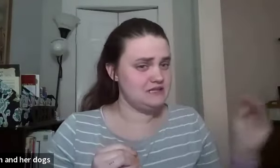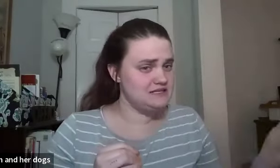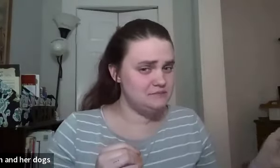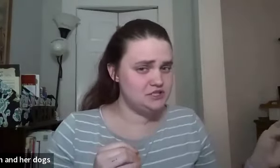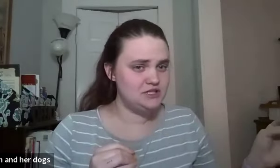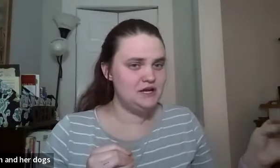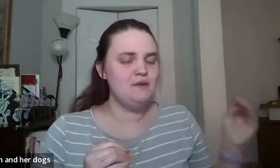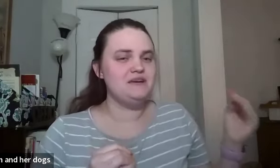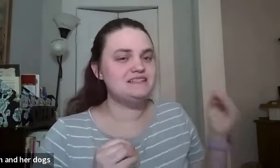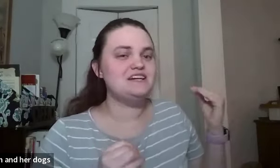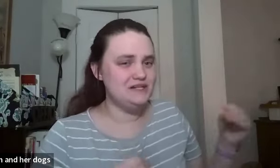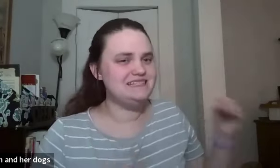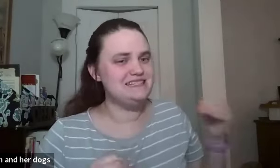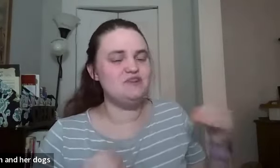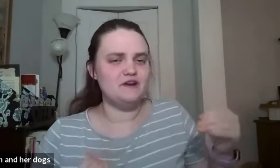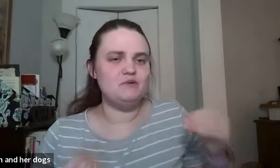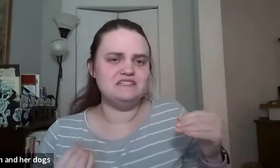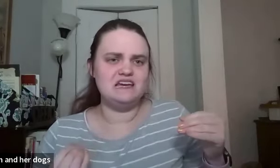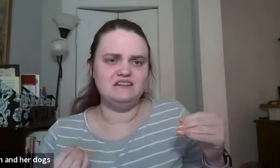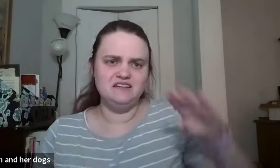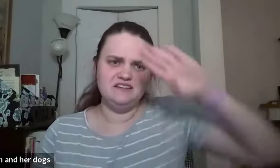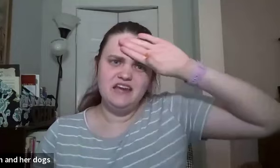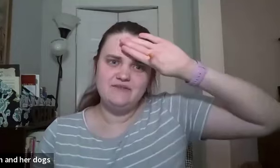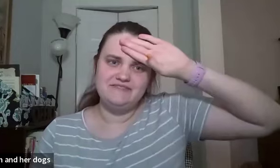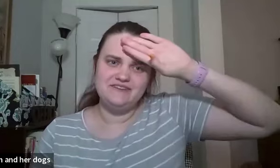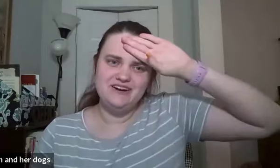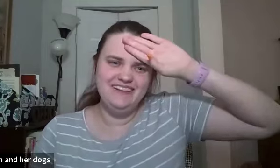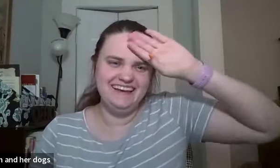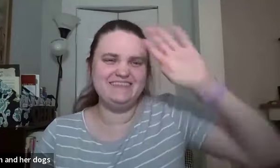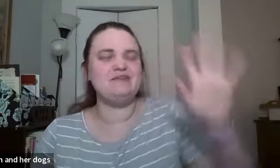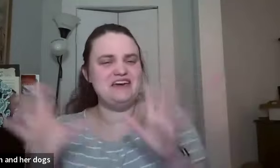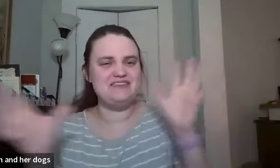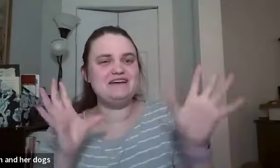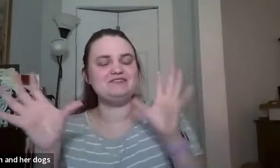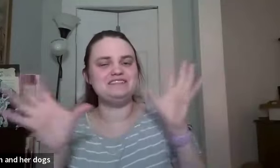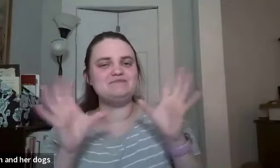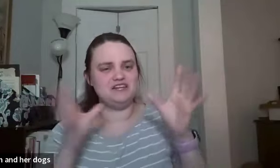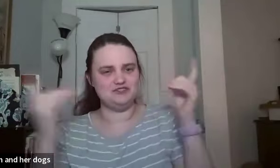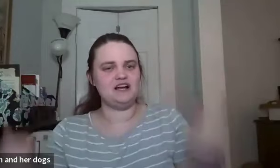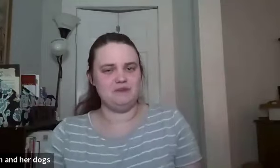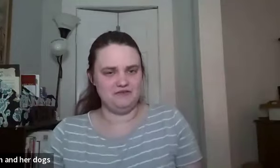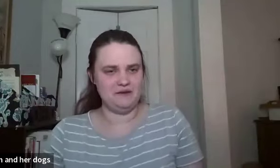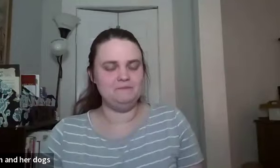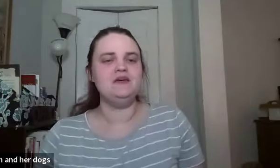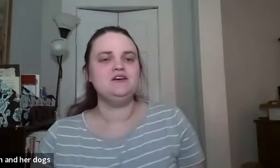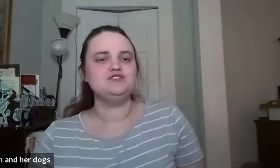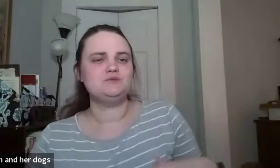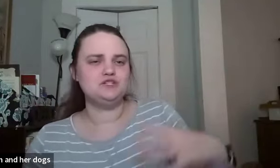outside temperature, because I could see someone very well saying, I think I have a fever. I could see them thinking you're talking about them. So what you would do